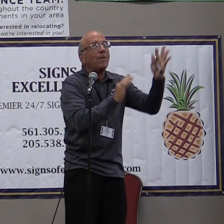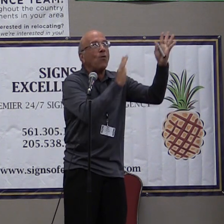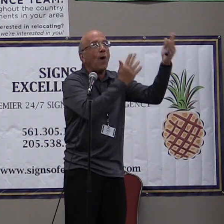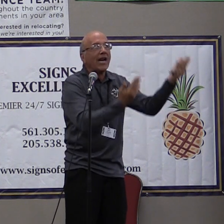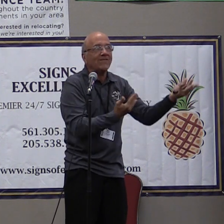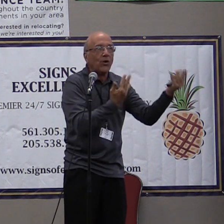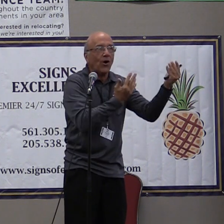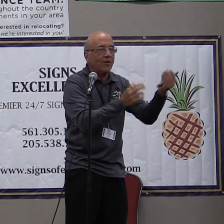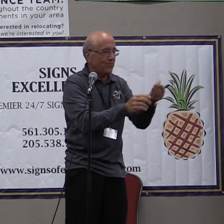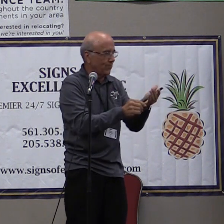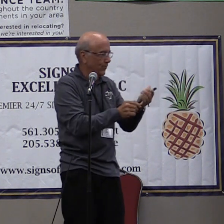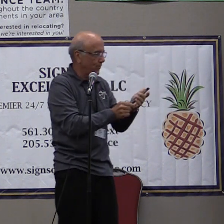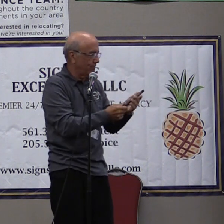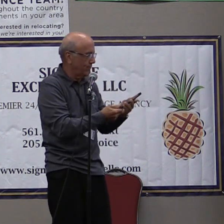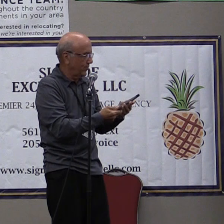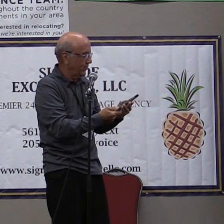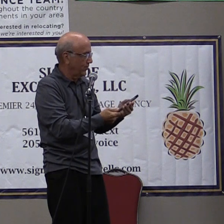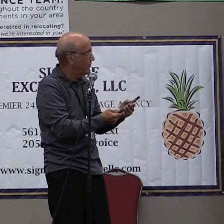moment we've been waiting for,